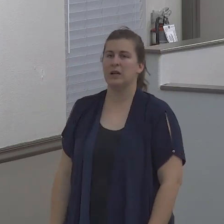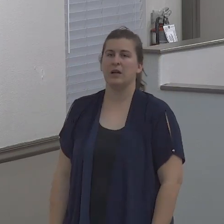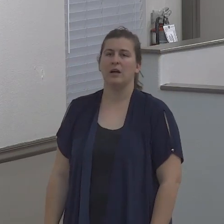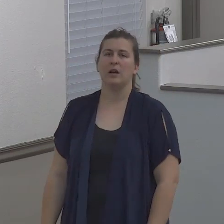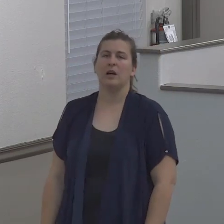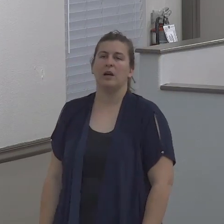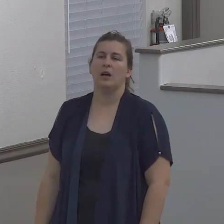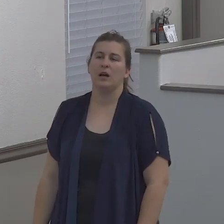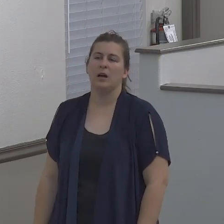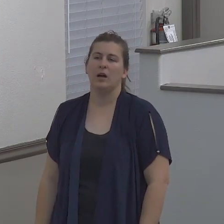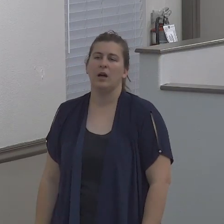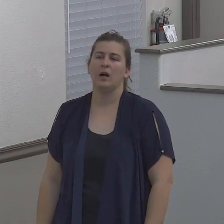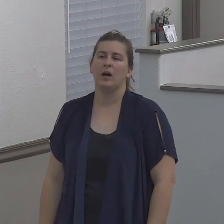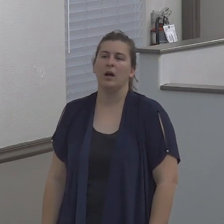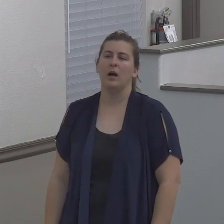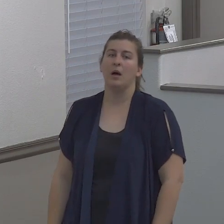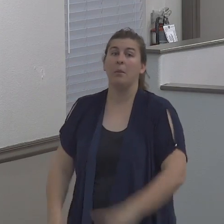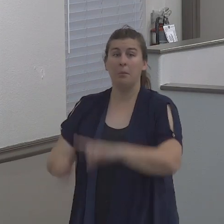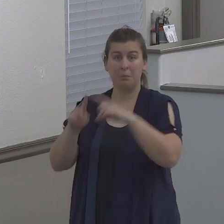anything.